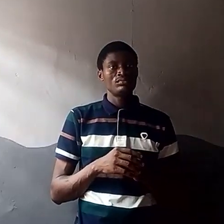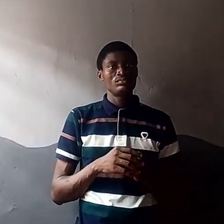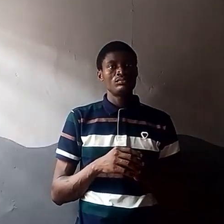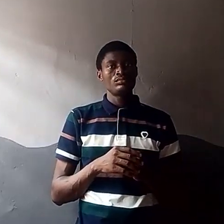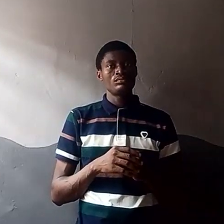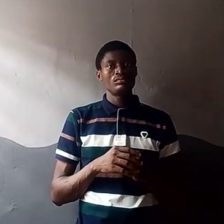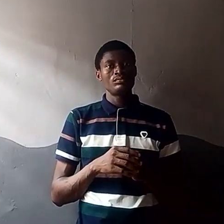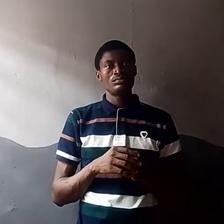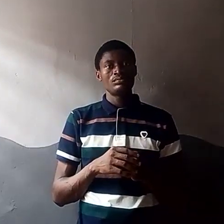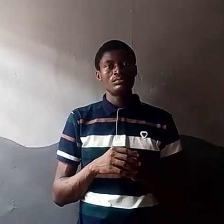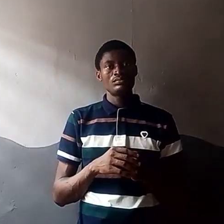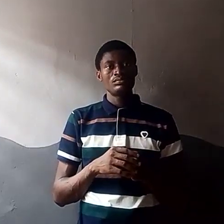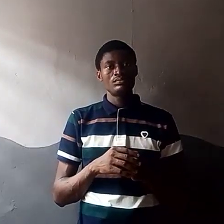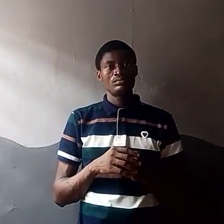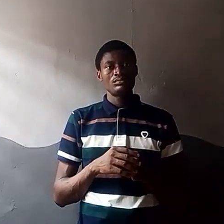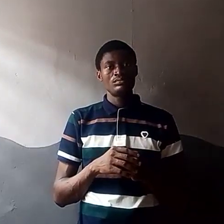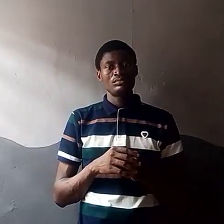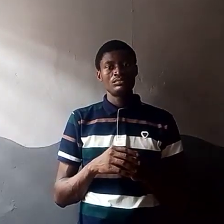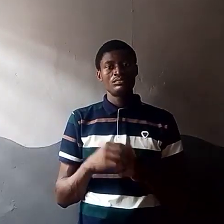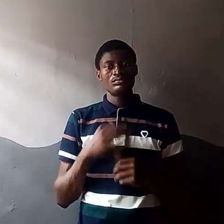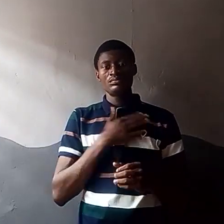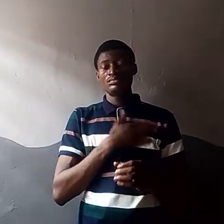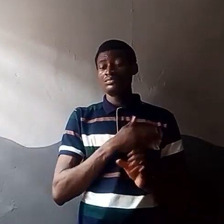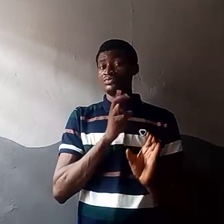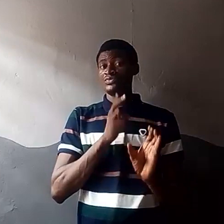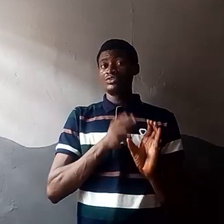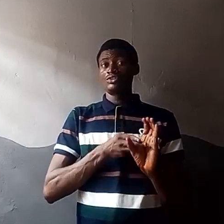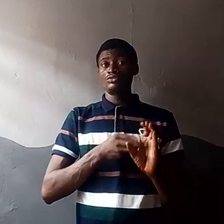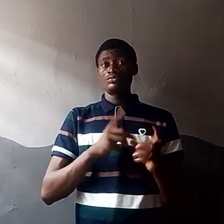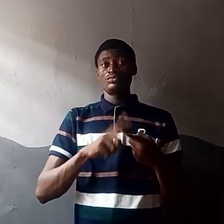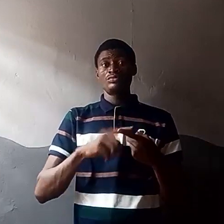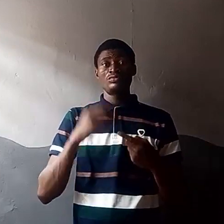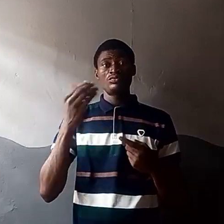and join us. Welcome, Dr. Tim. Thank you.